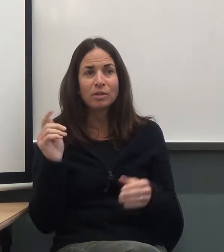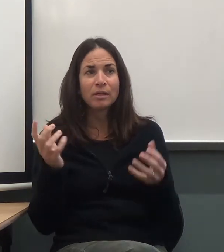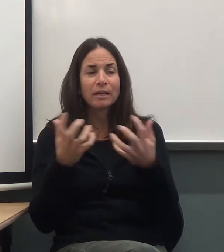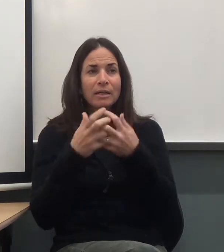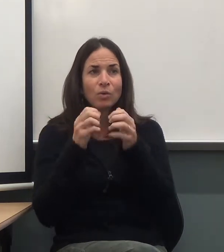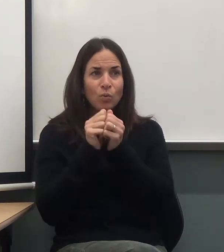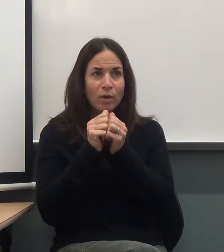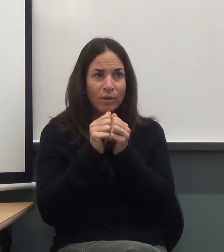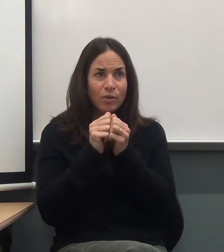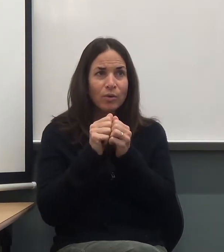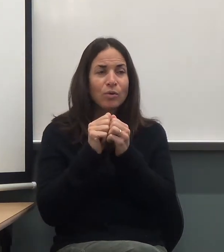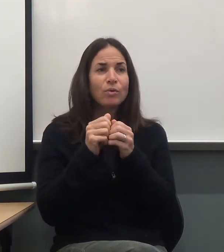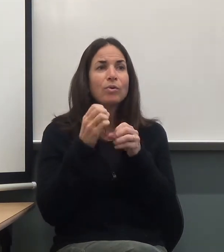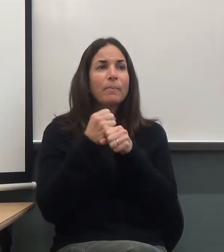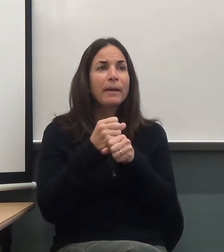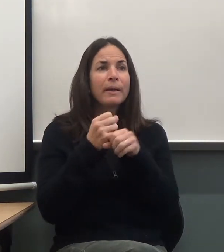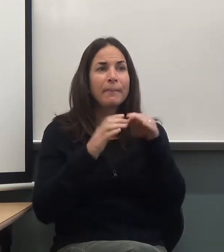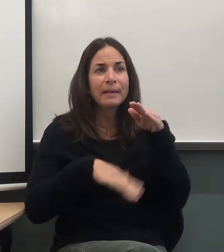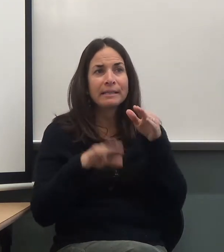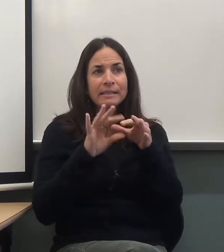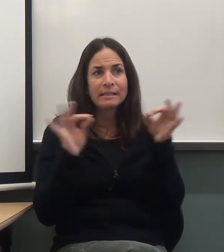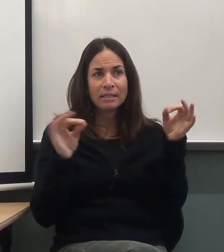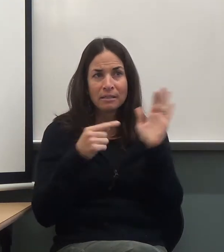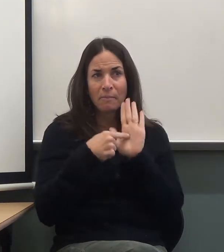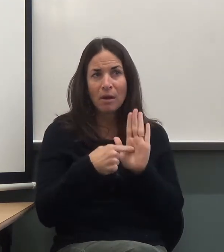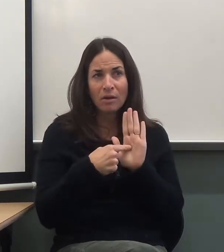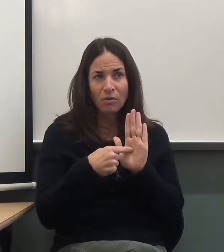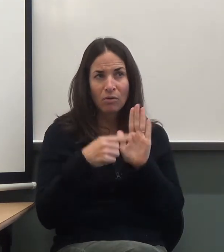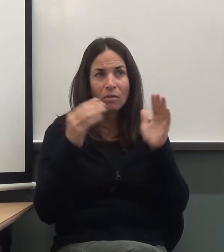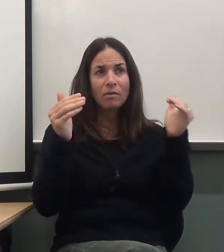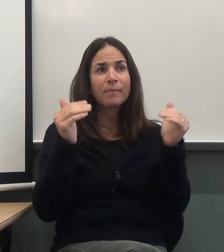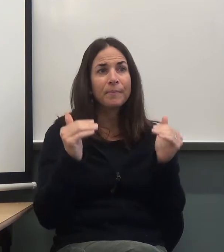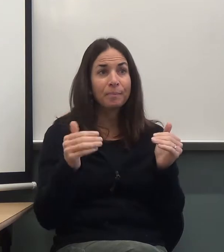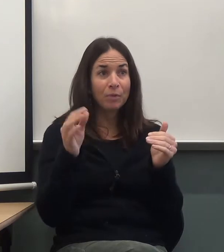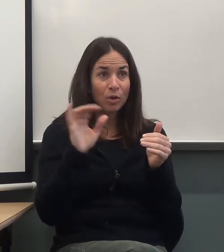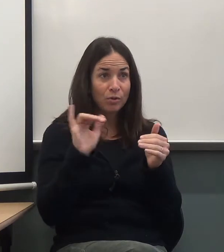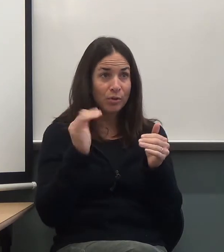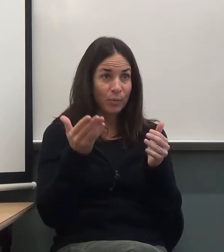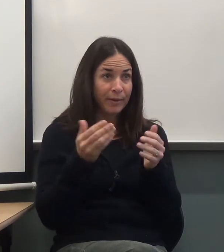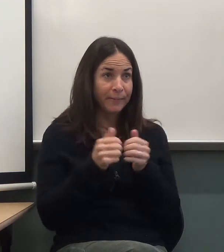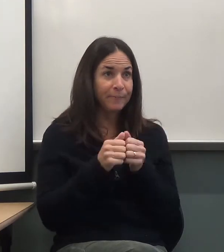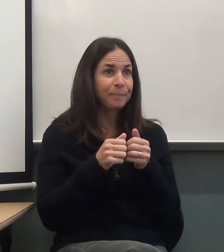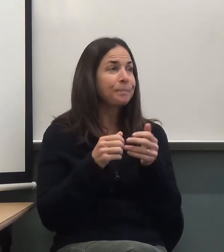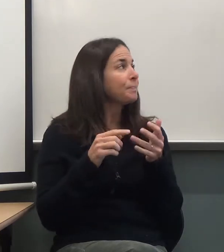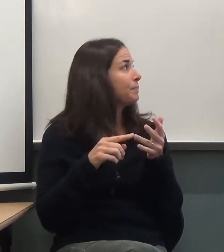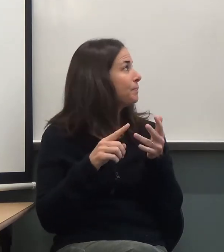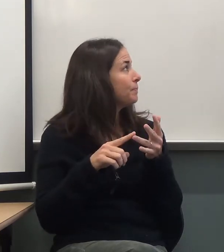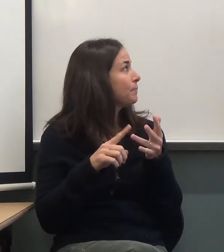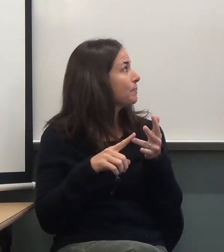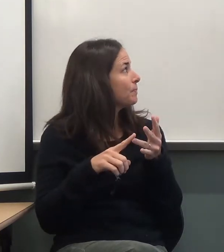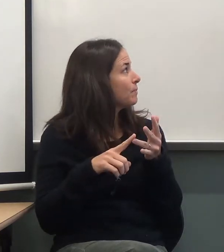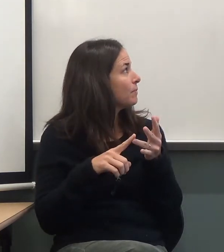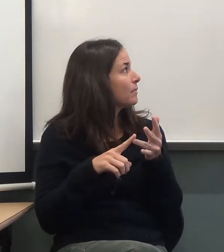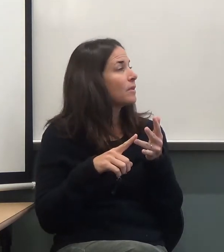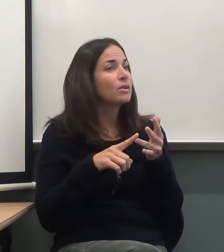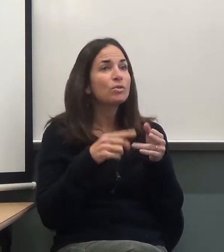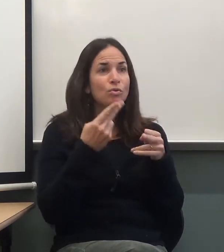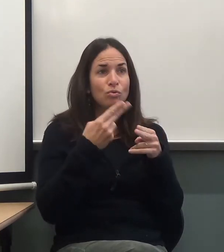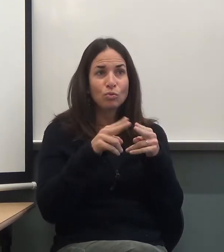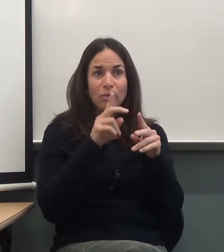model. Fill in the blank, multiple choice. There will also be a component that is short answer,